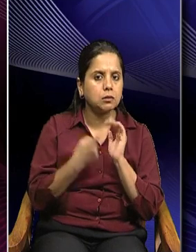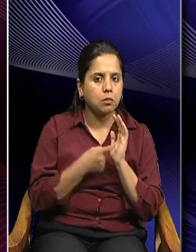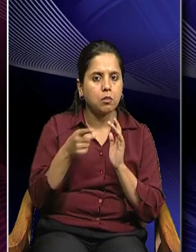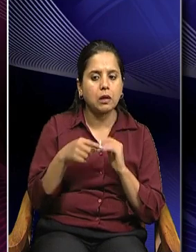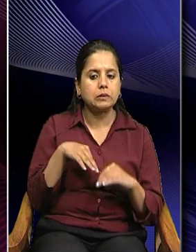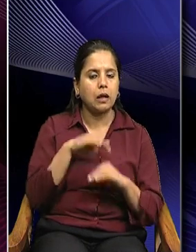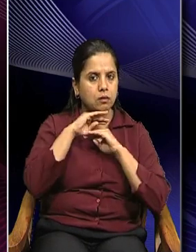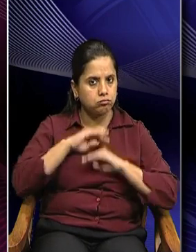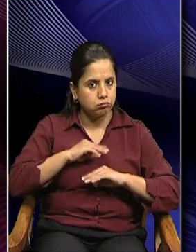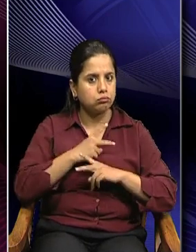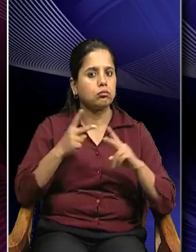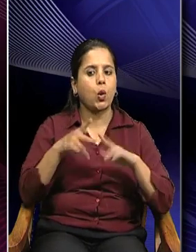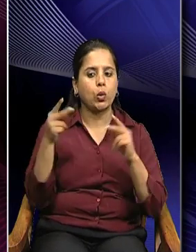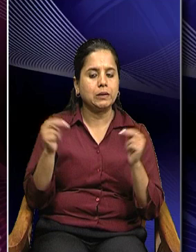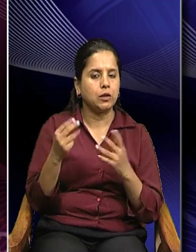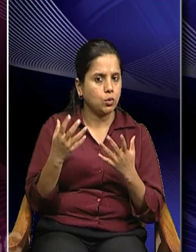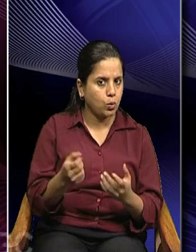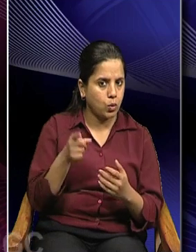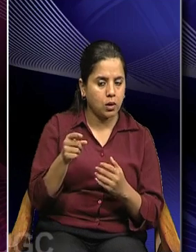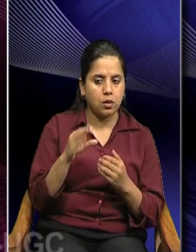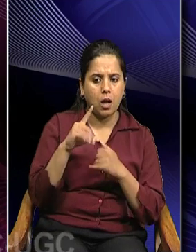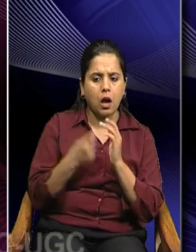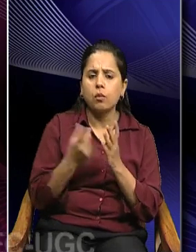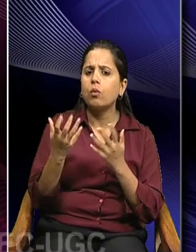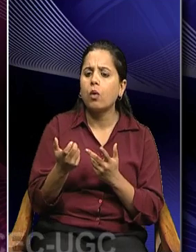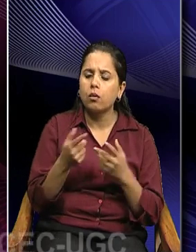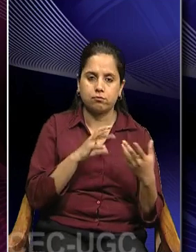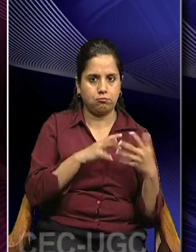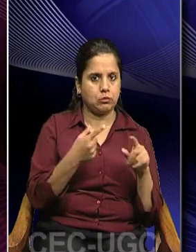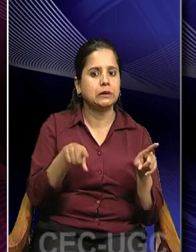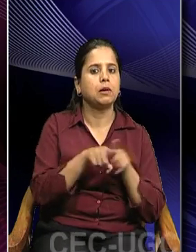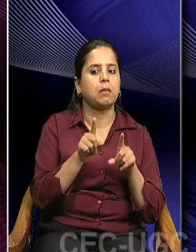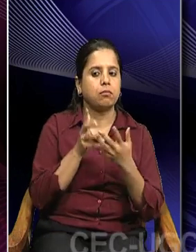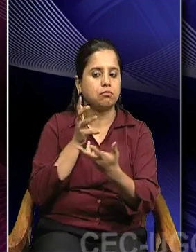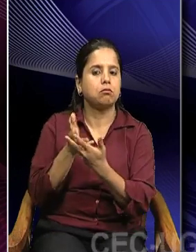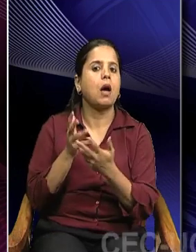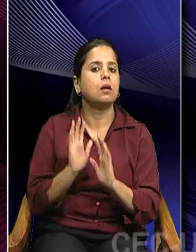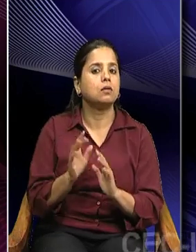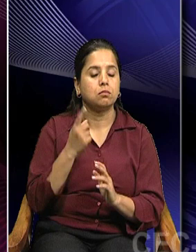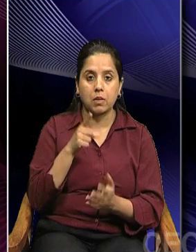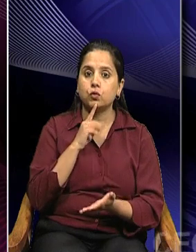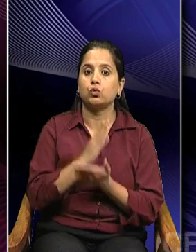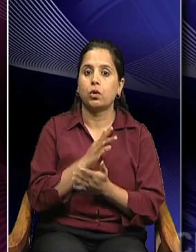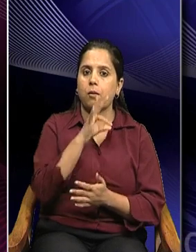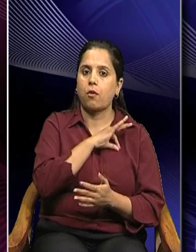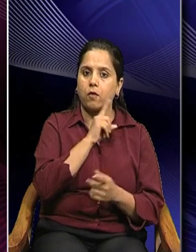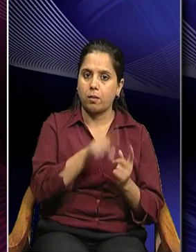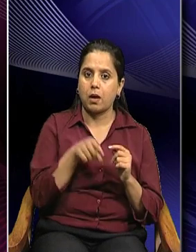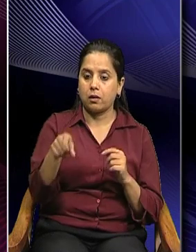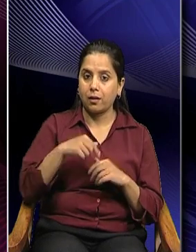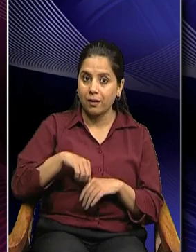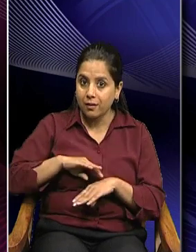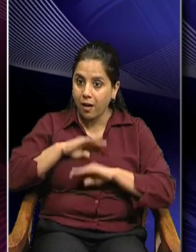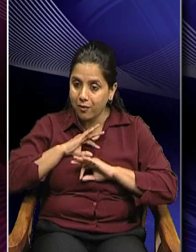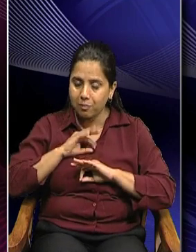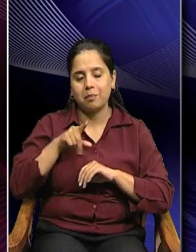consumer's need, and according to the needs of the customers the production should be done, and we have to ensure the profit through customer satisfaction